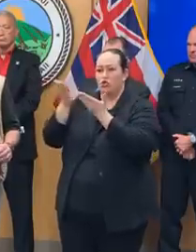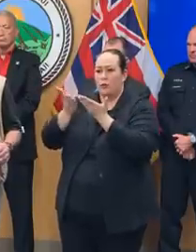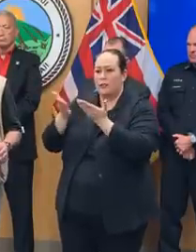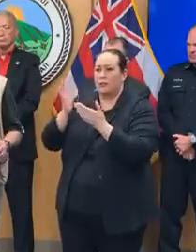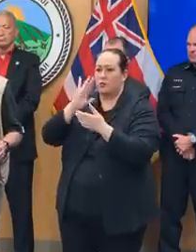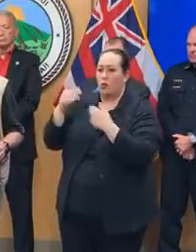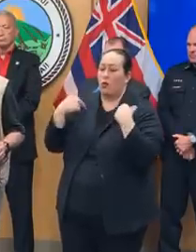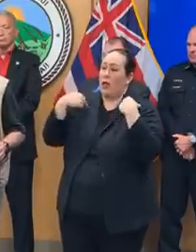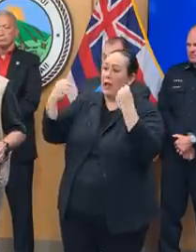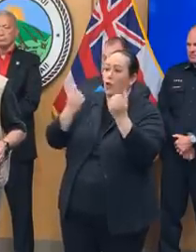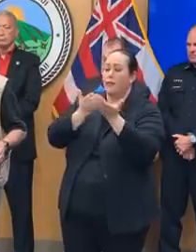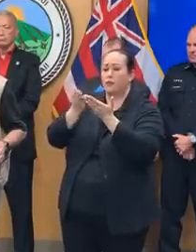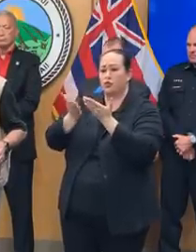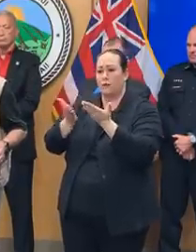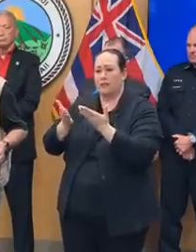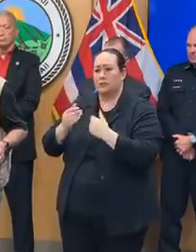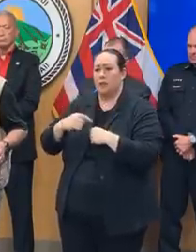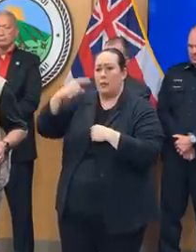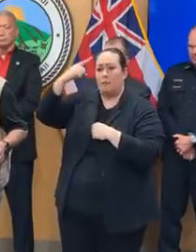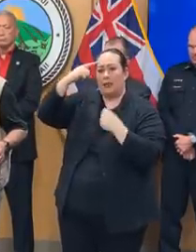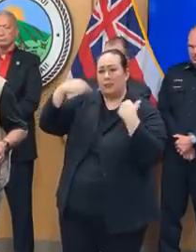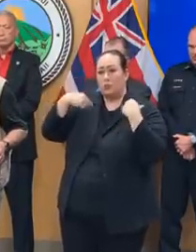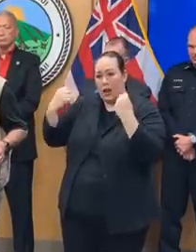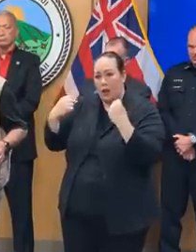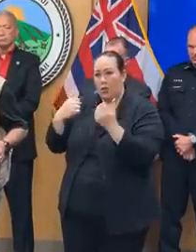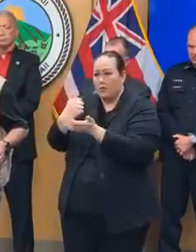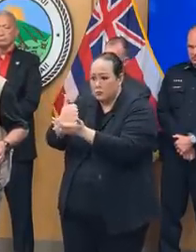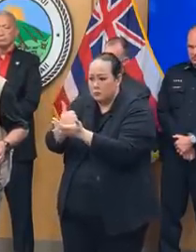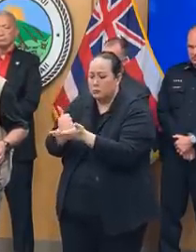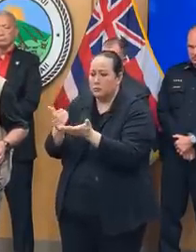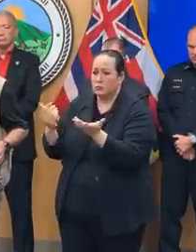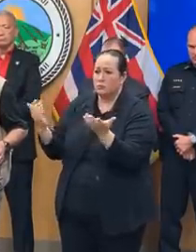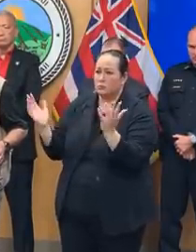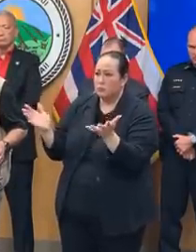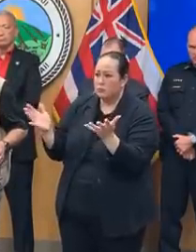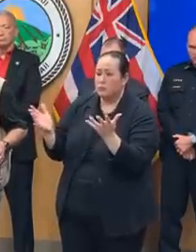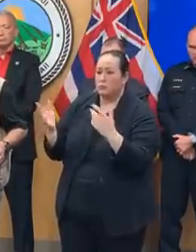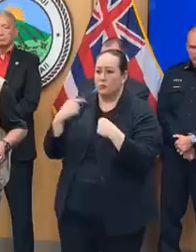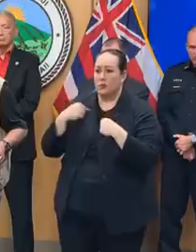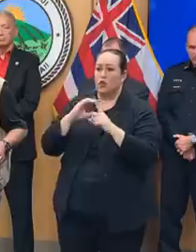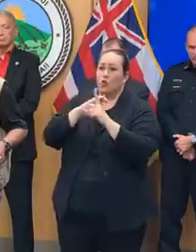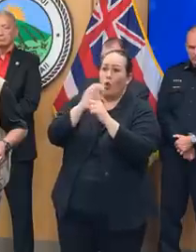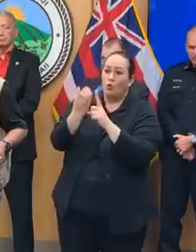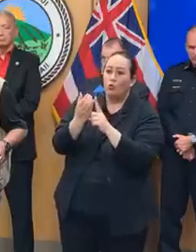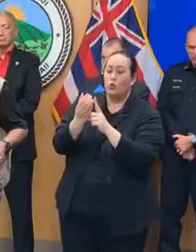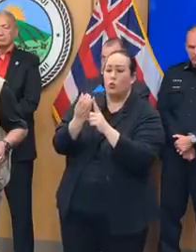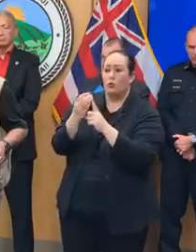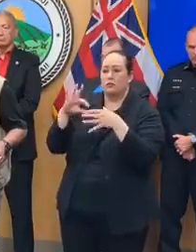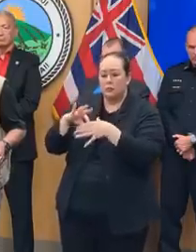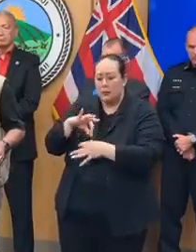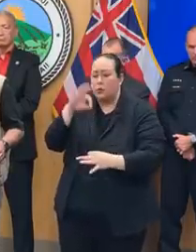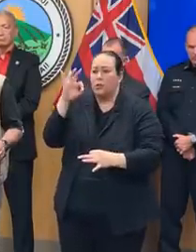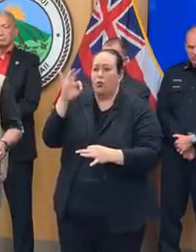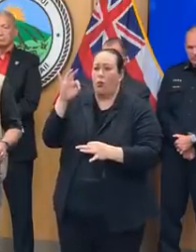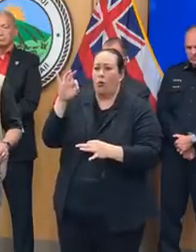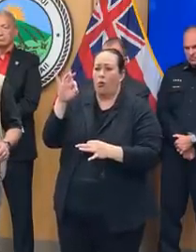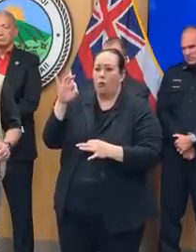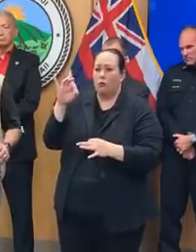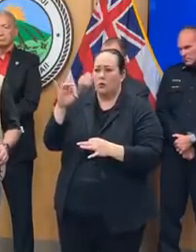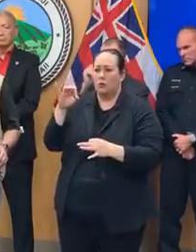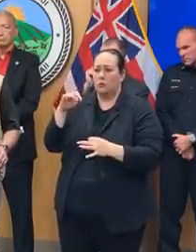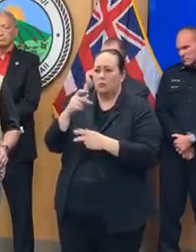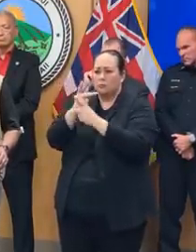Disaster health services, disaster mental health services, culturally appropriate spiritual care. We're going to make sure that we